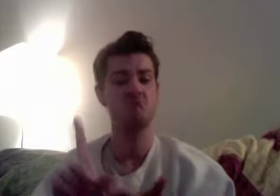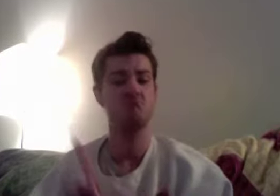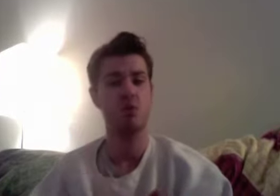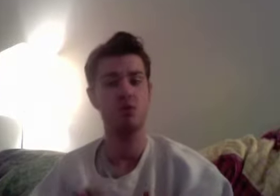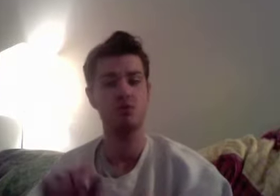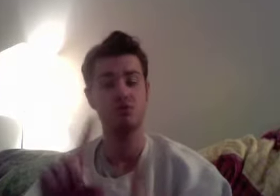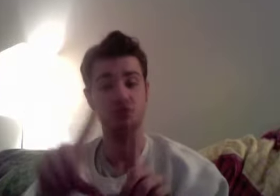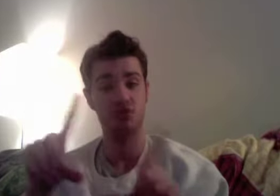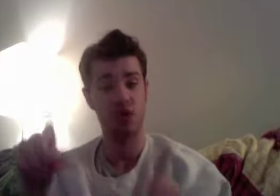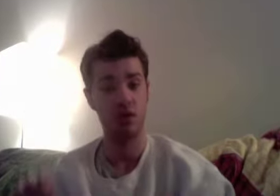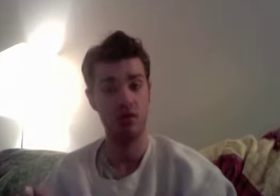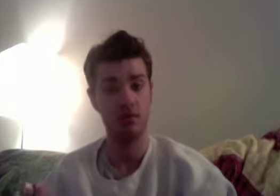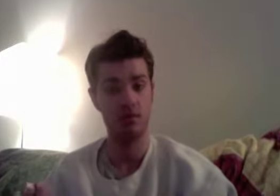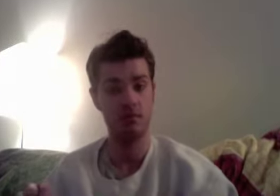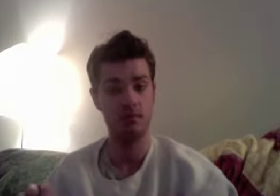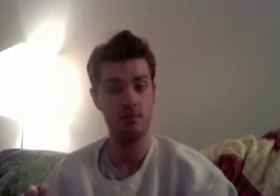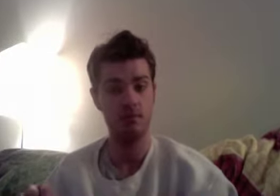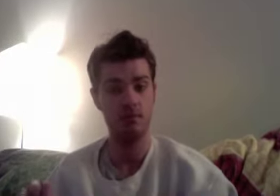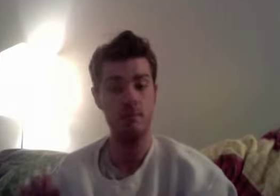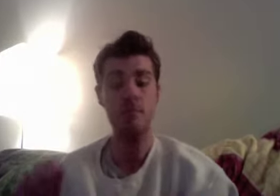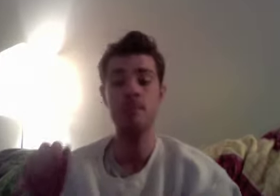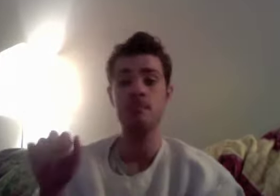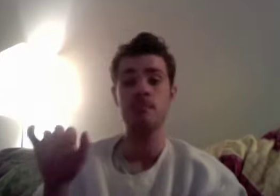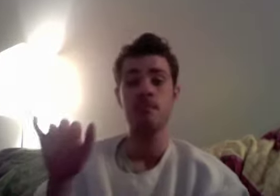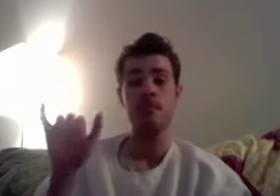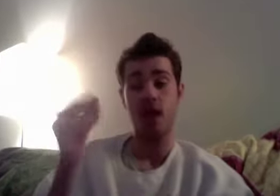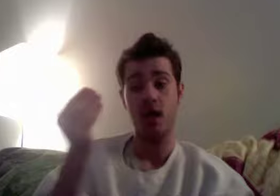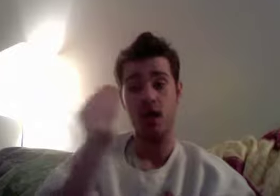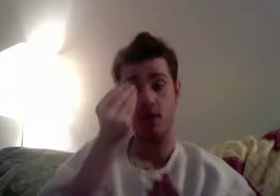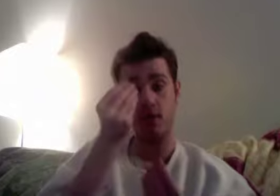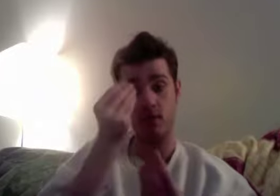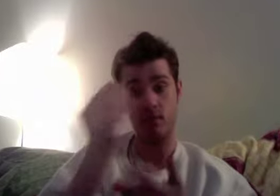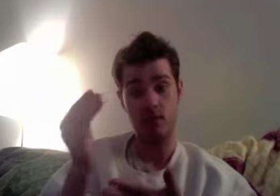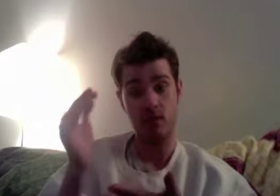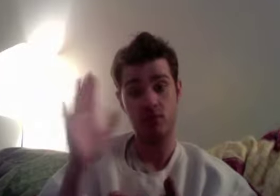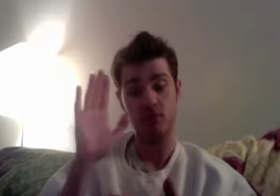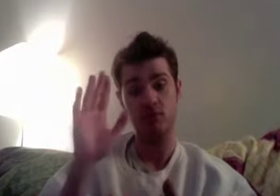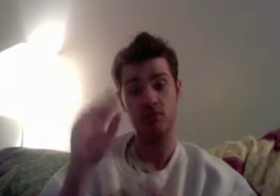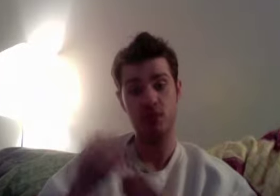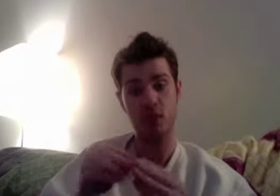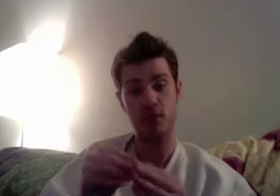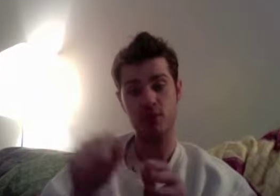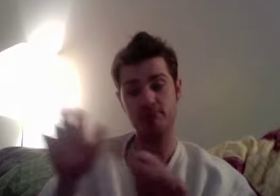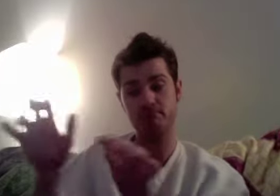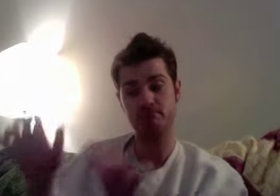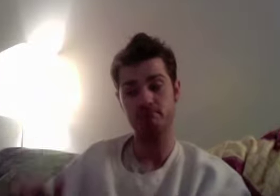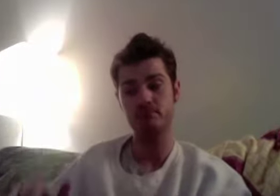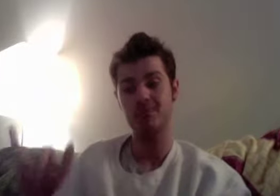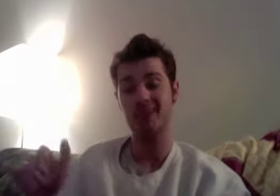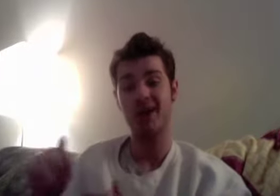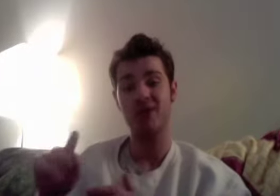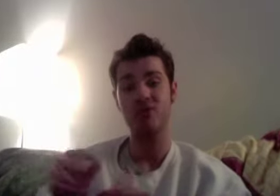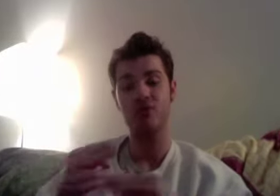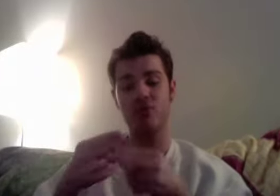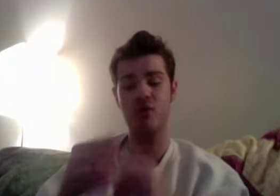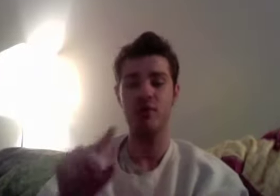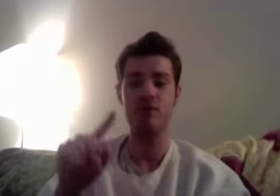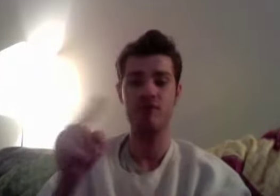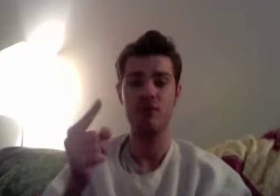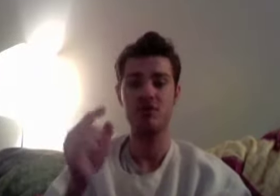you then do once the information, as I said, has been input, is you then go through and do what's called a first edit. And what that is that you go back and check